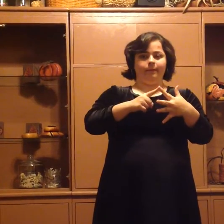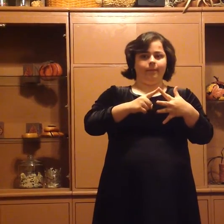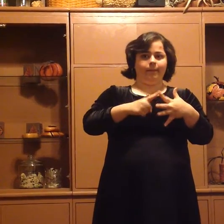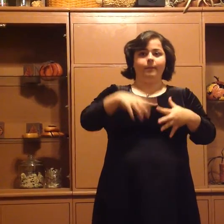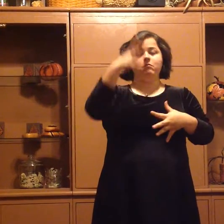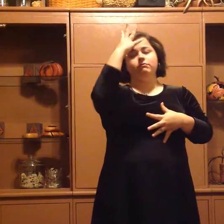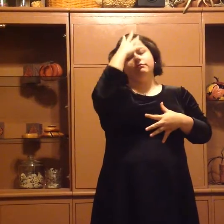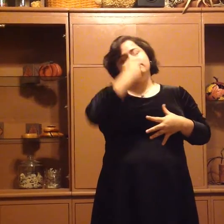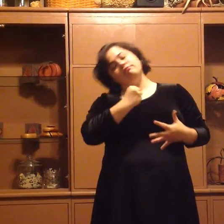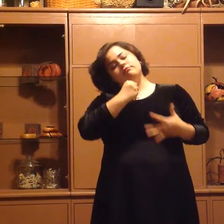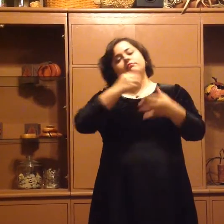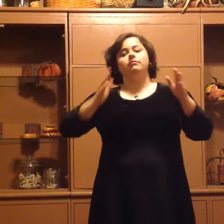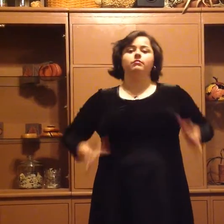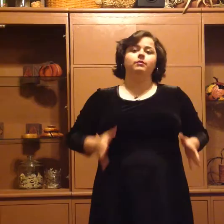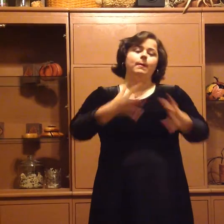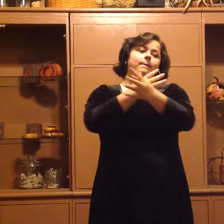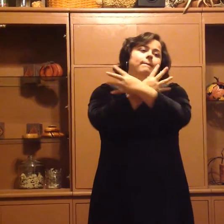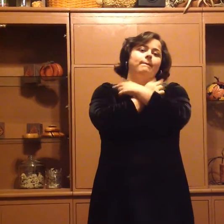a sleeping bear,